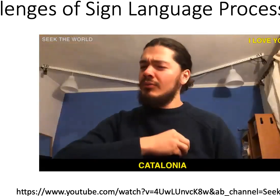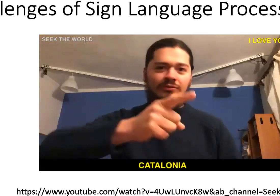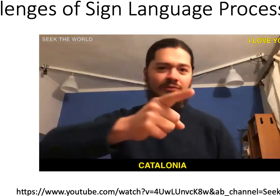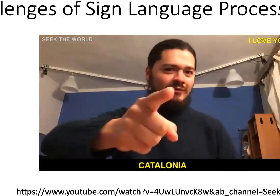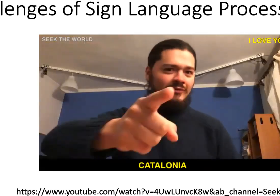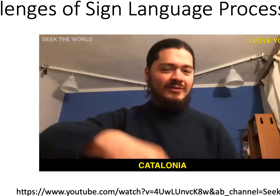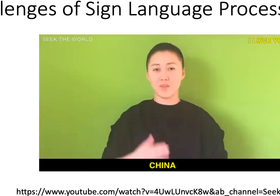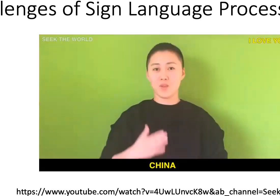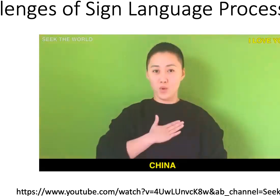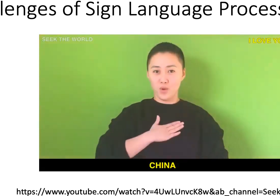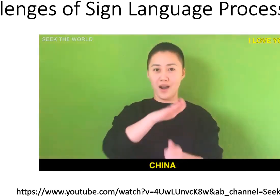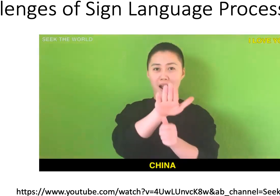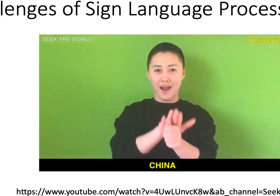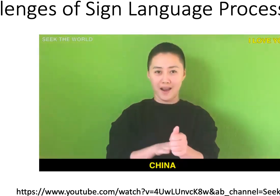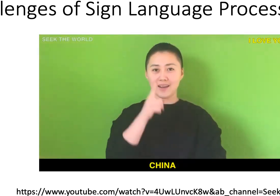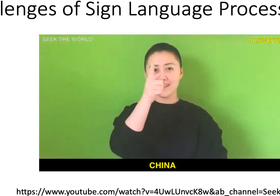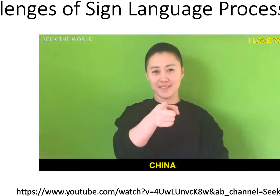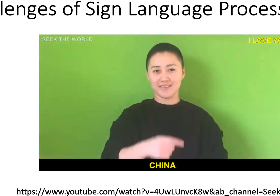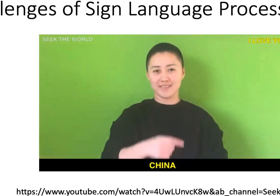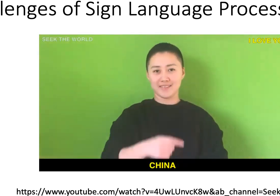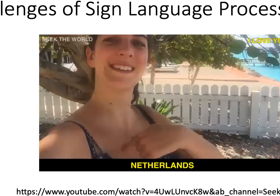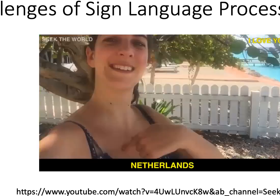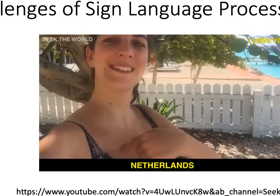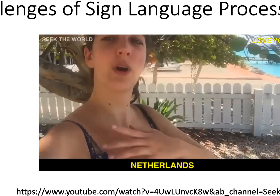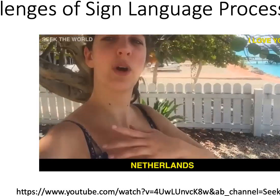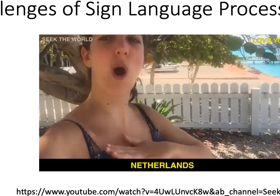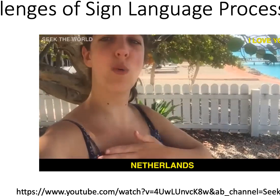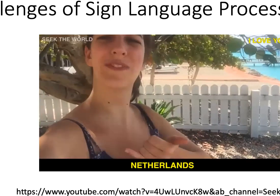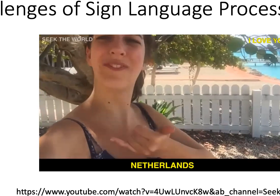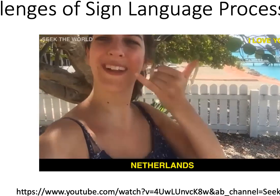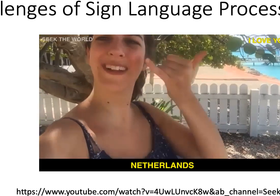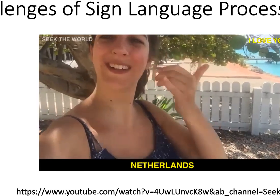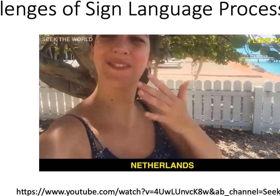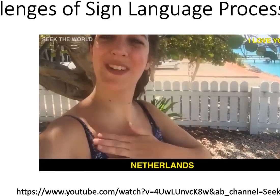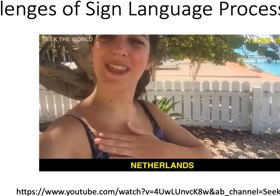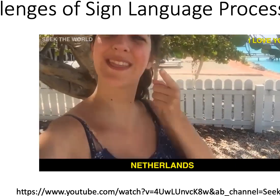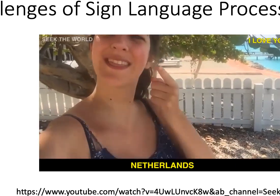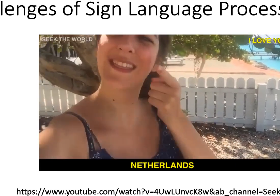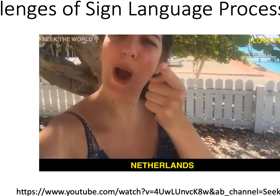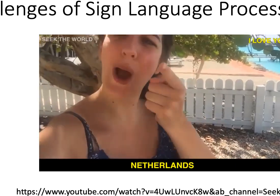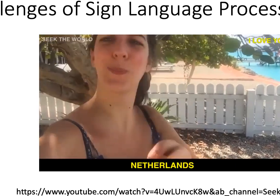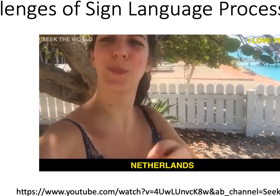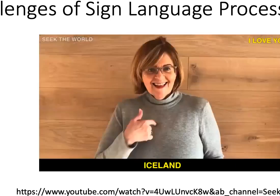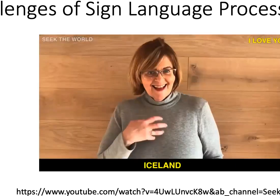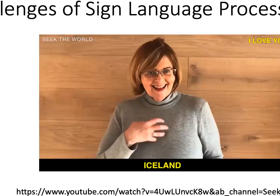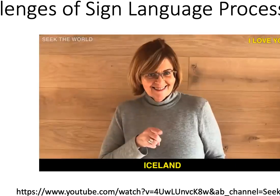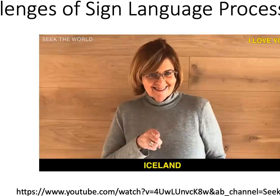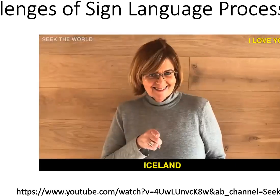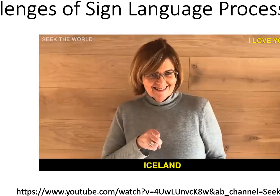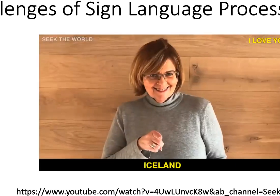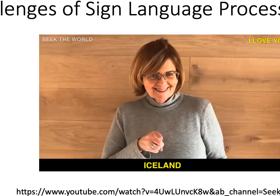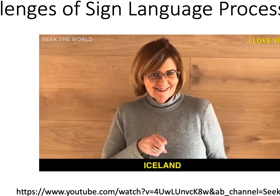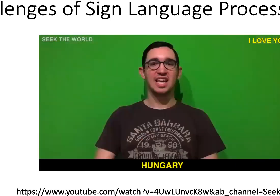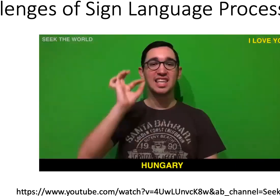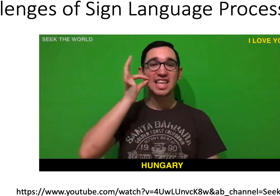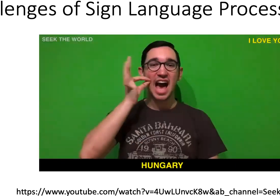spoken language. And for this reason, research in sign language translation, it would not only improve communication between the